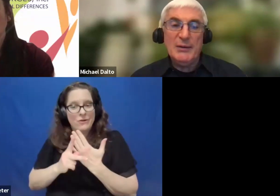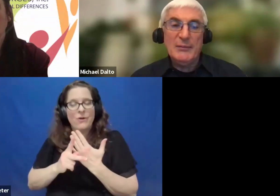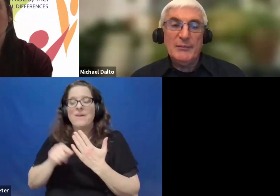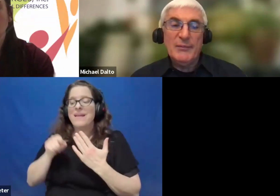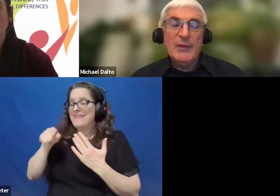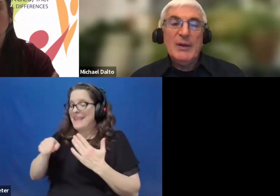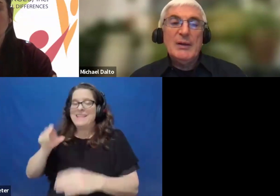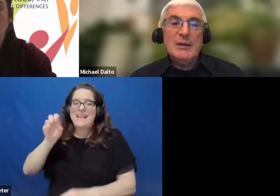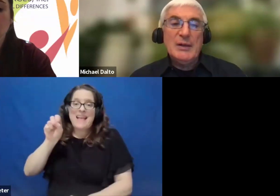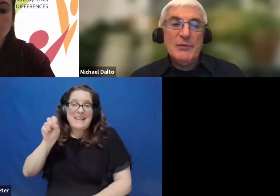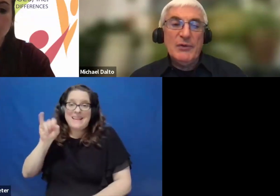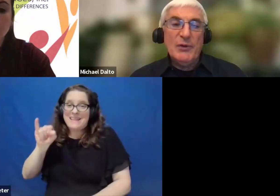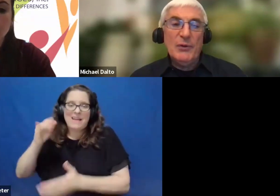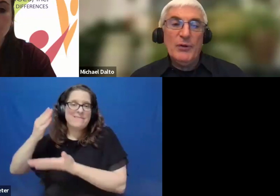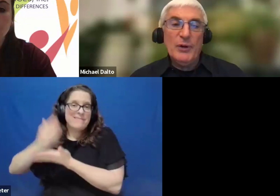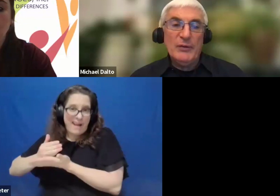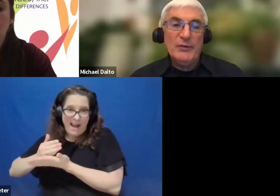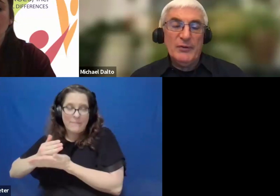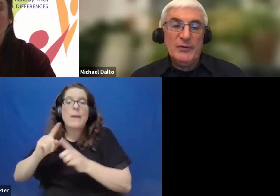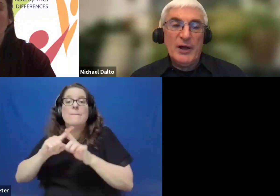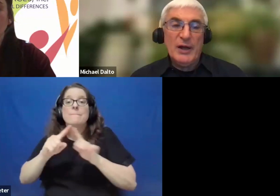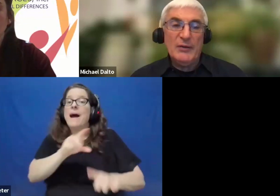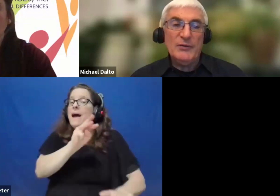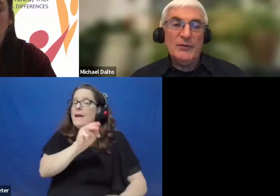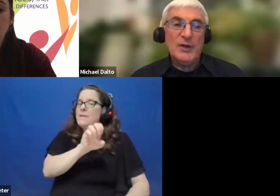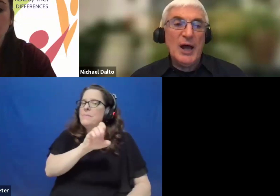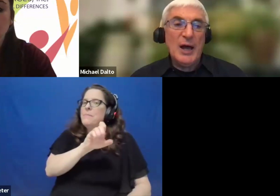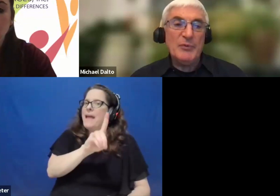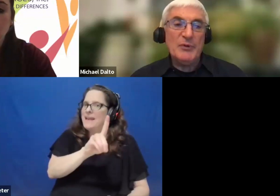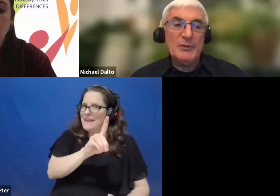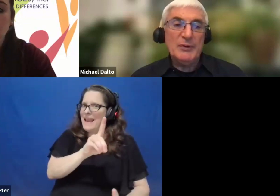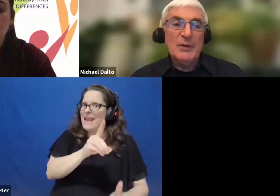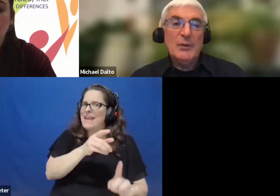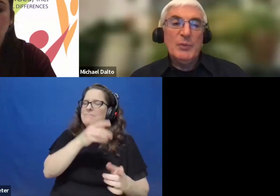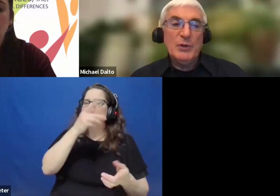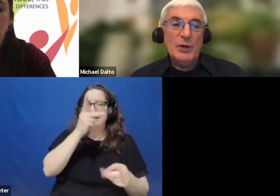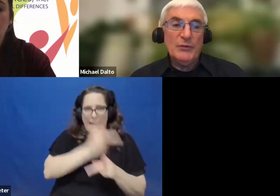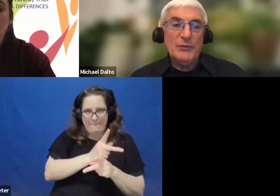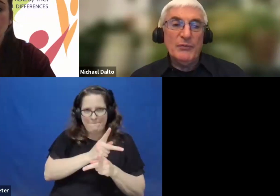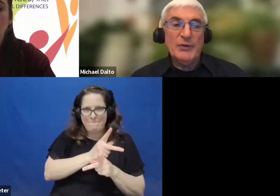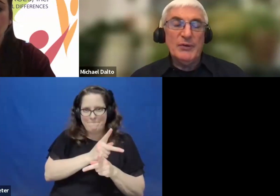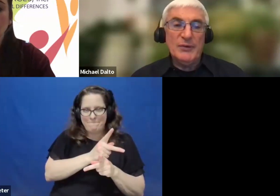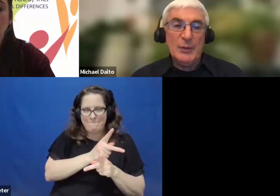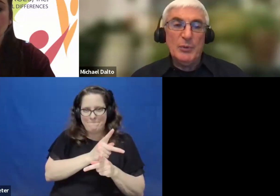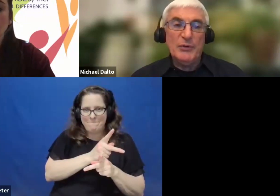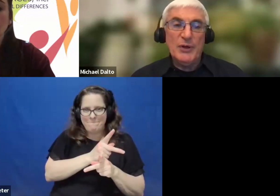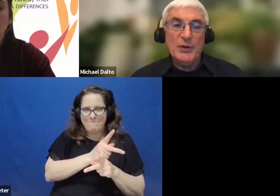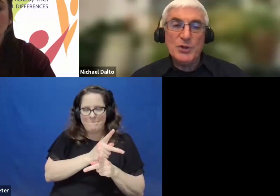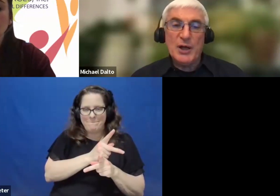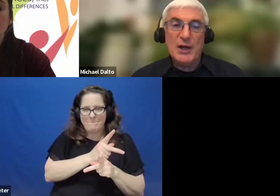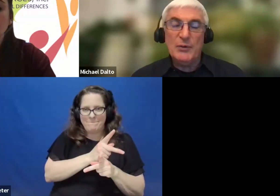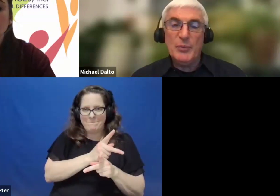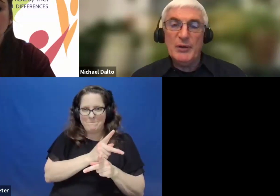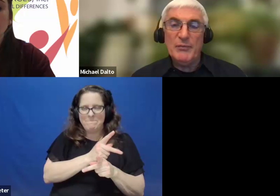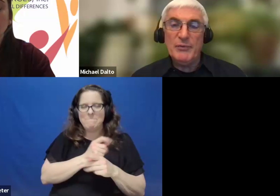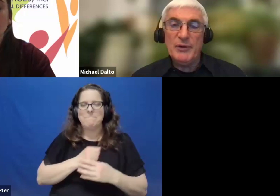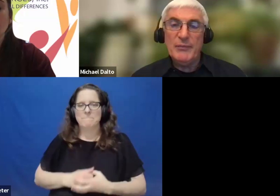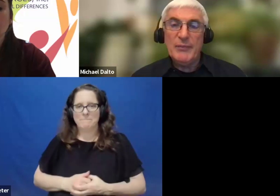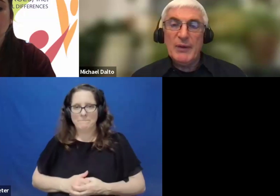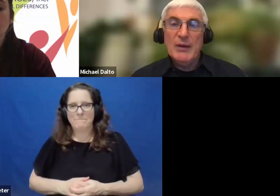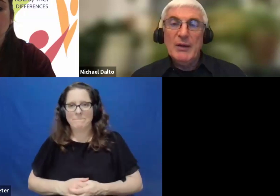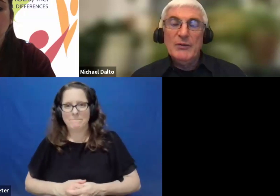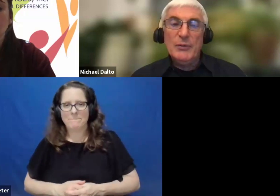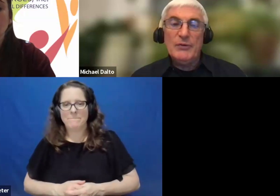Medicaid, even though their SSI has stopped because of the disabled adult child